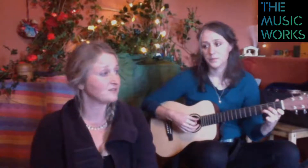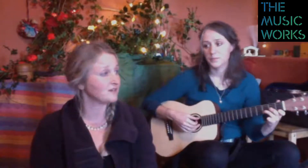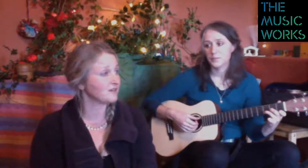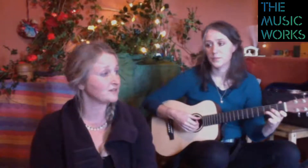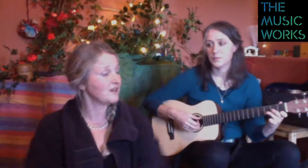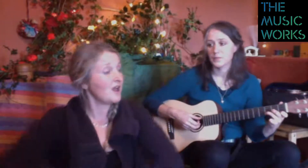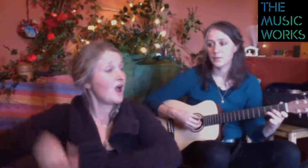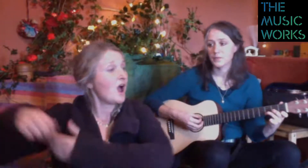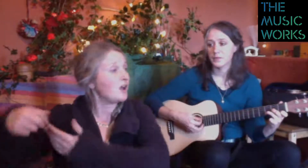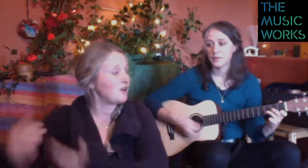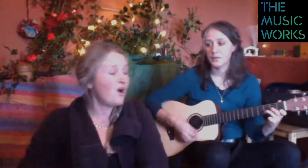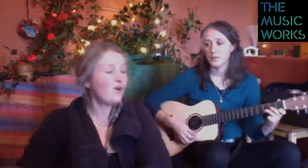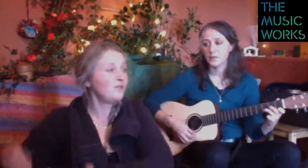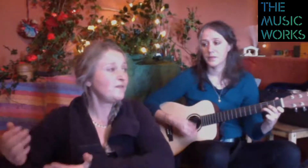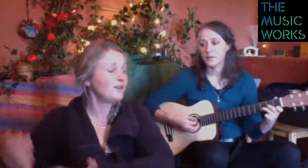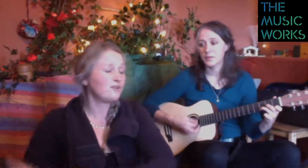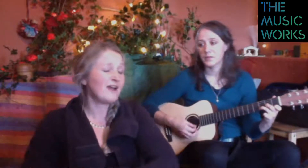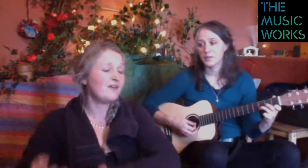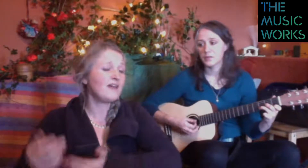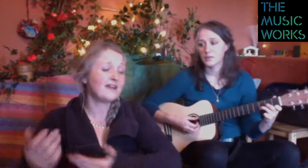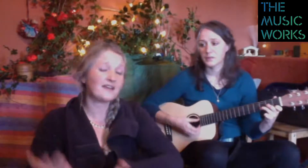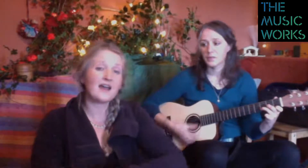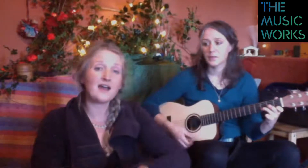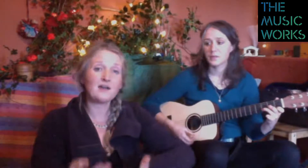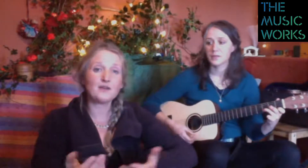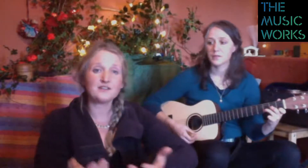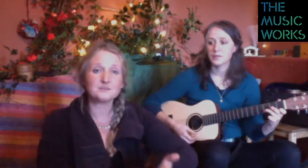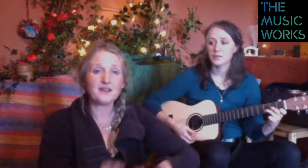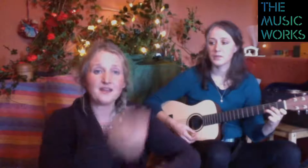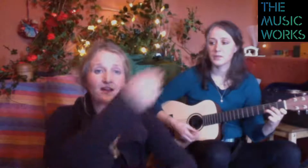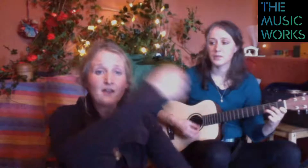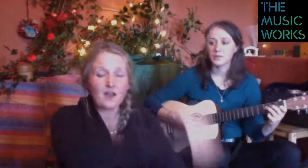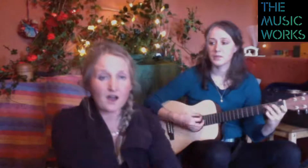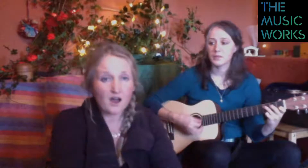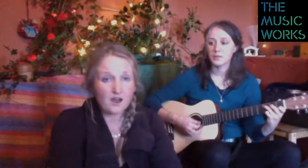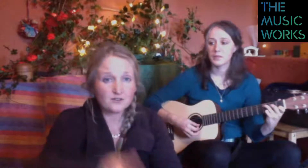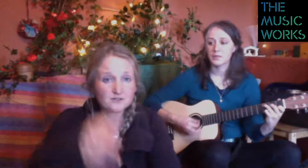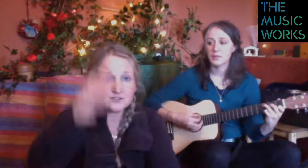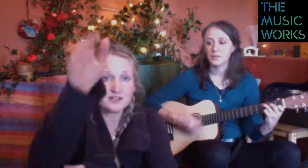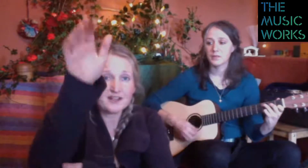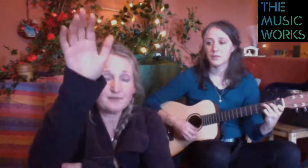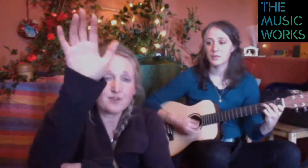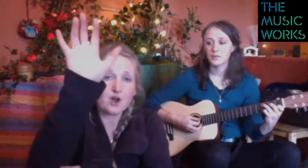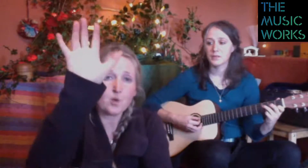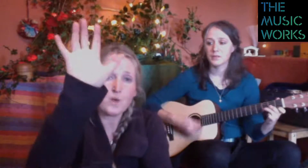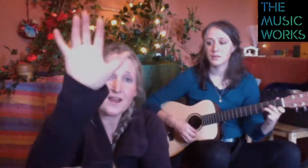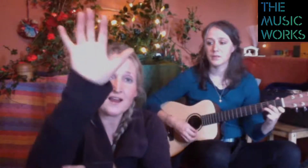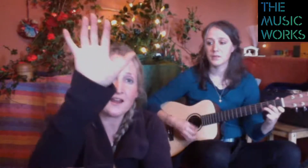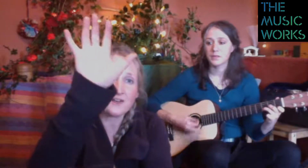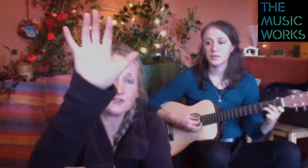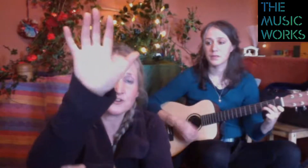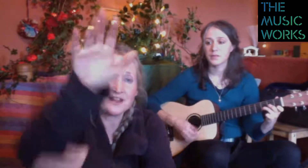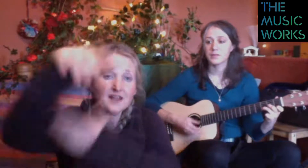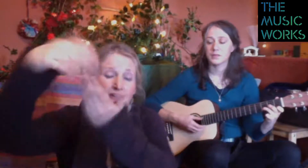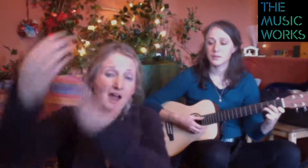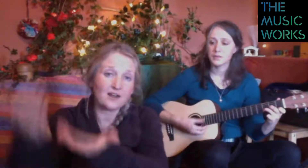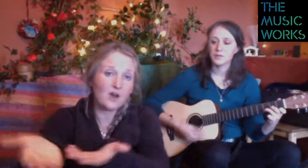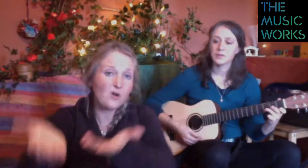this. Along the ground that carries me, underneath the willow tree, along